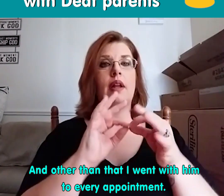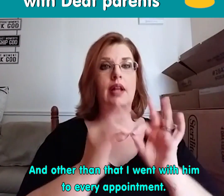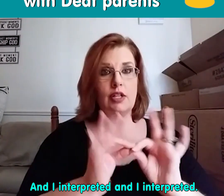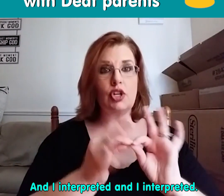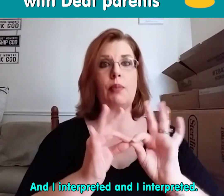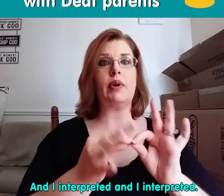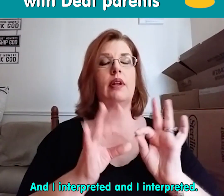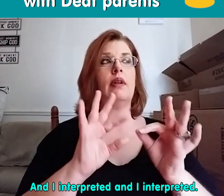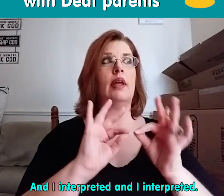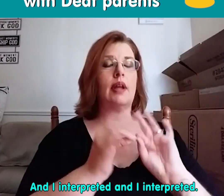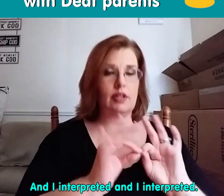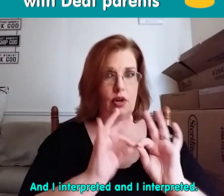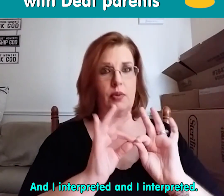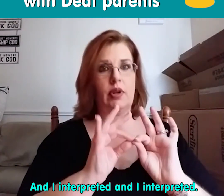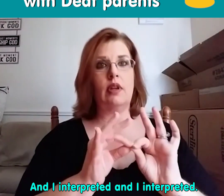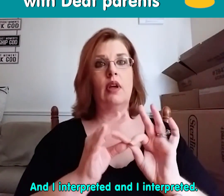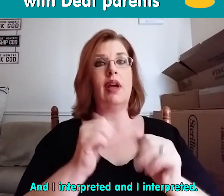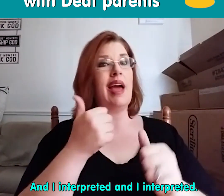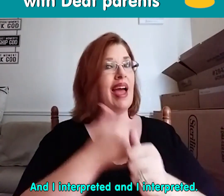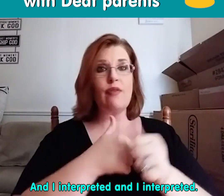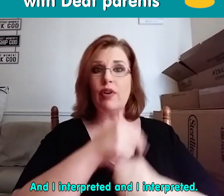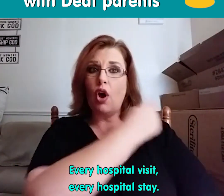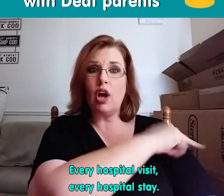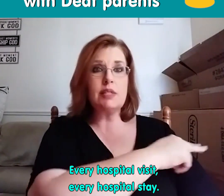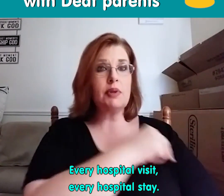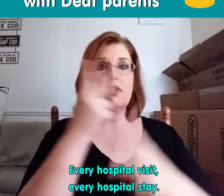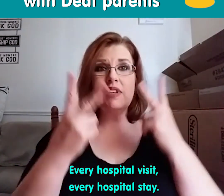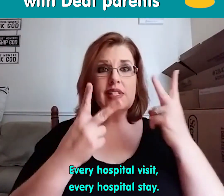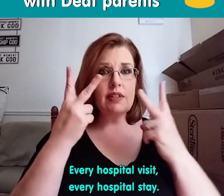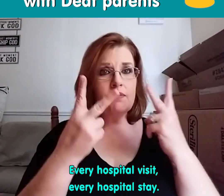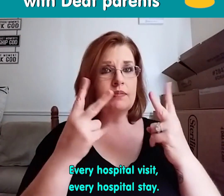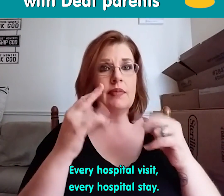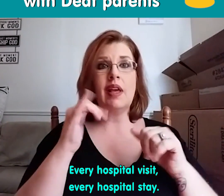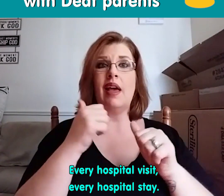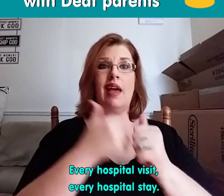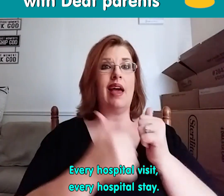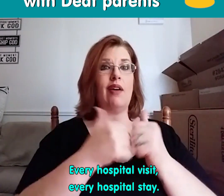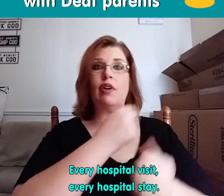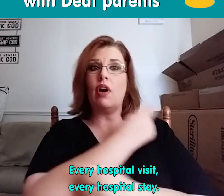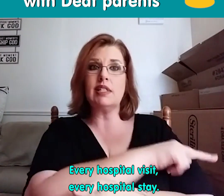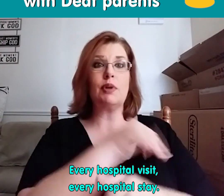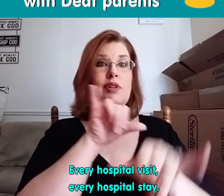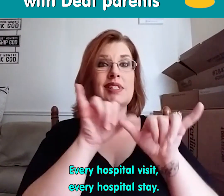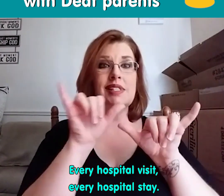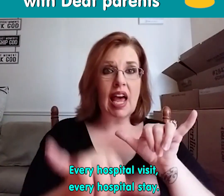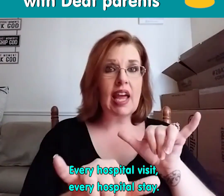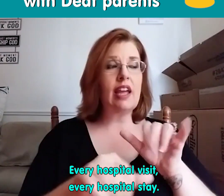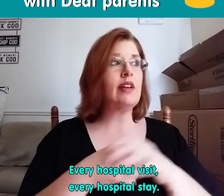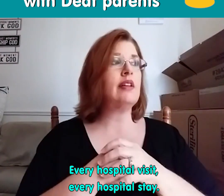the kind of cancer that he had will never go into full